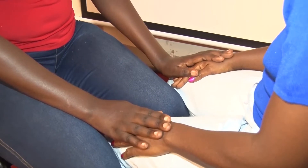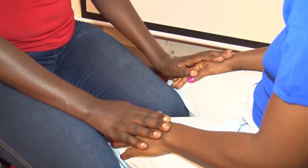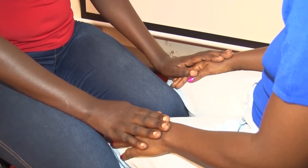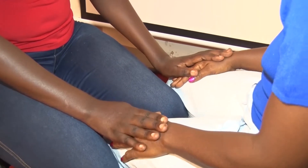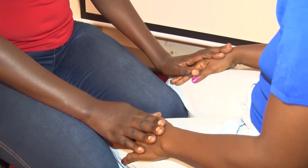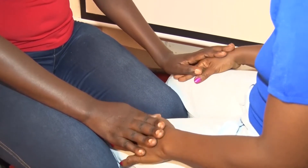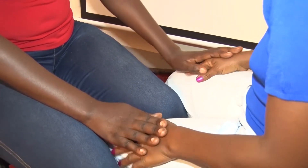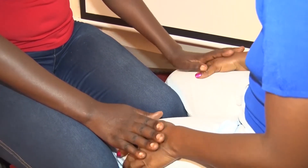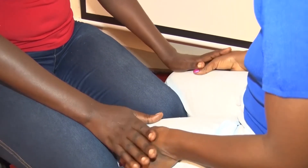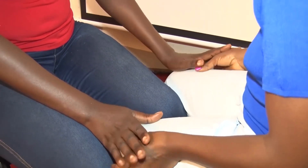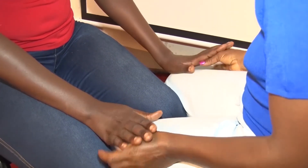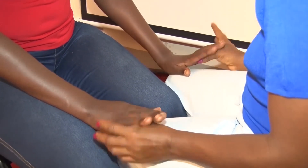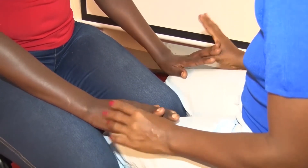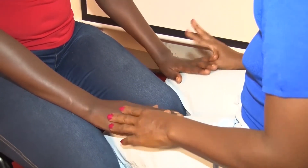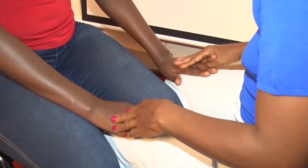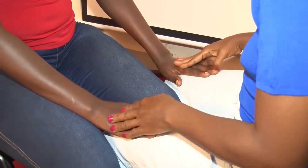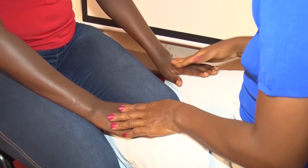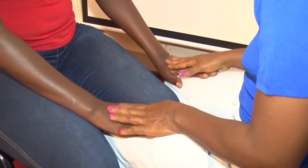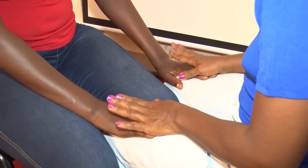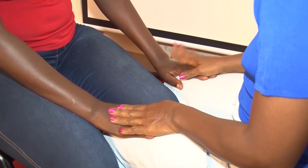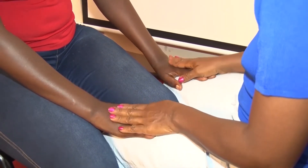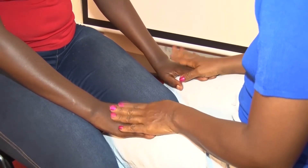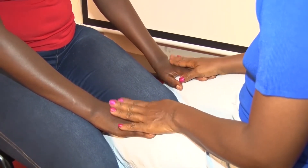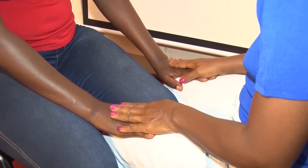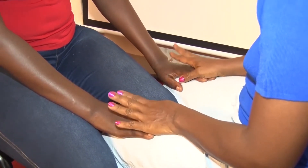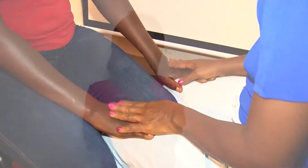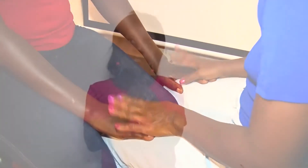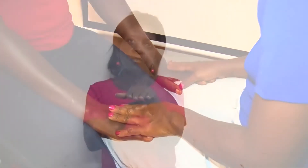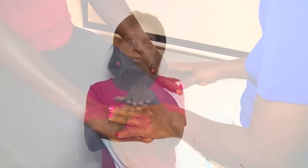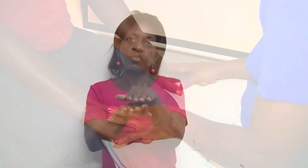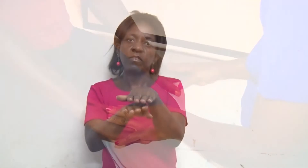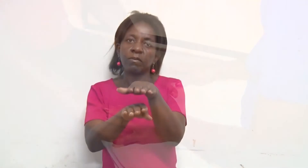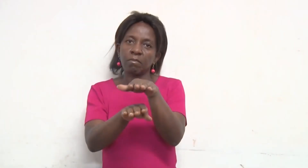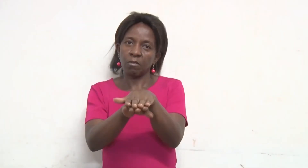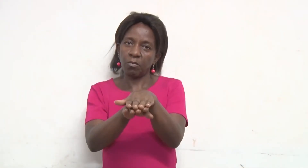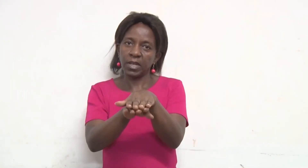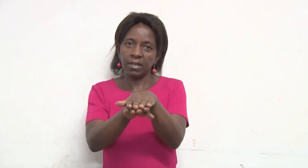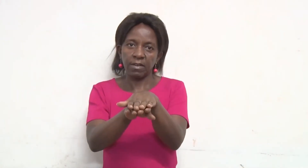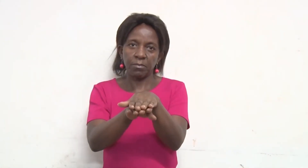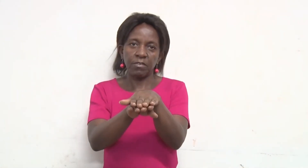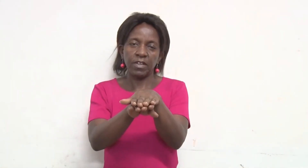and changes their hands to be under the person who was communicating